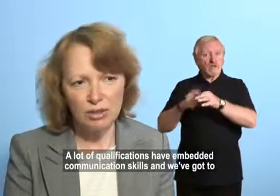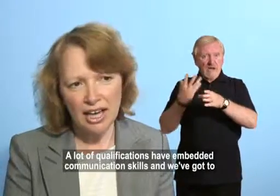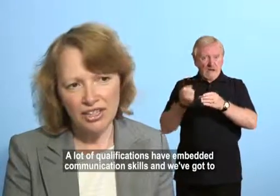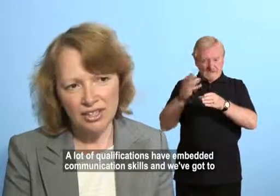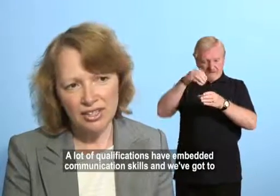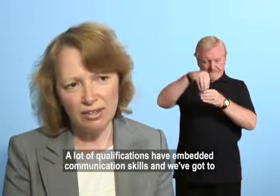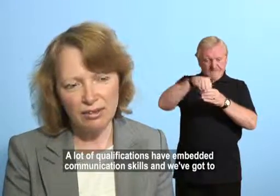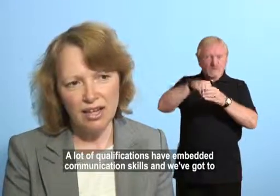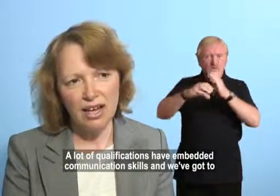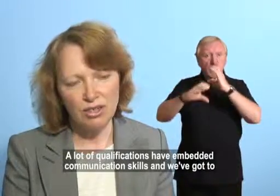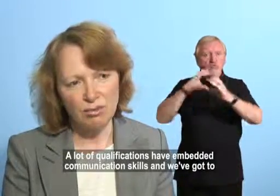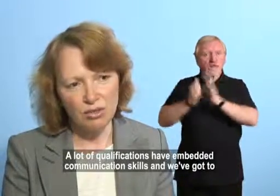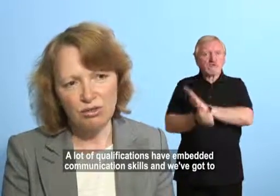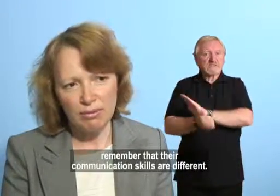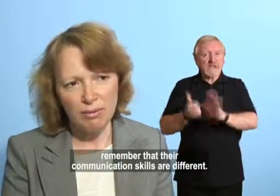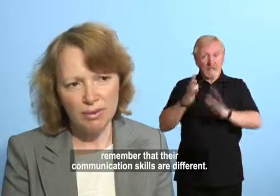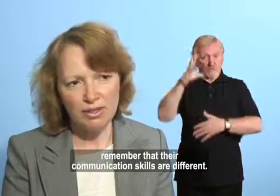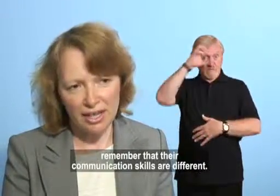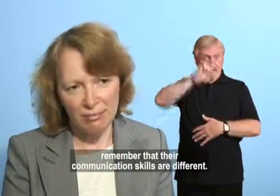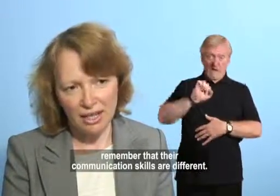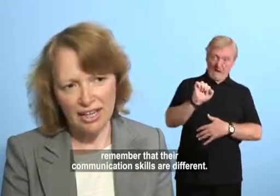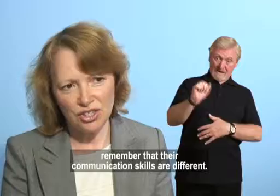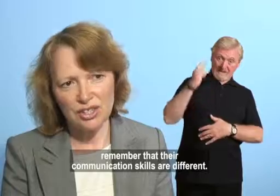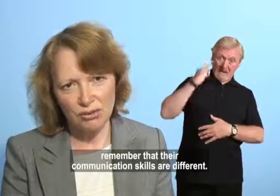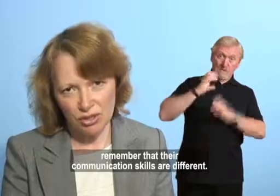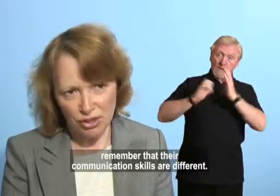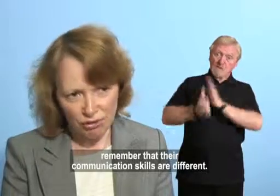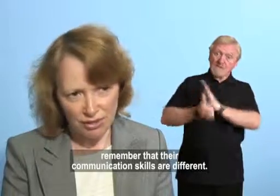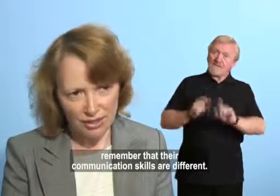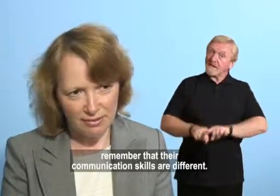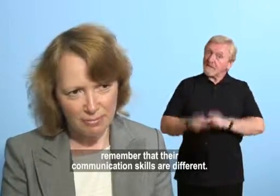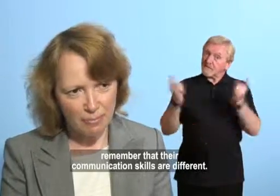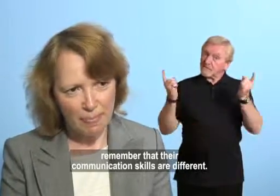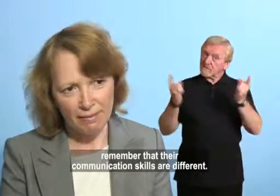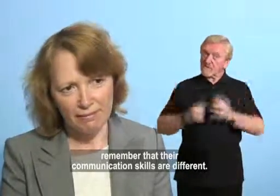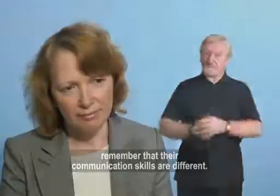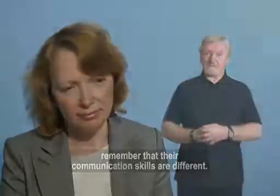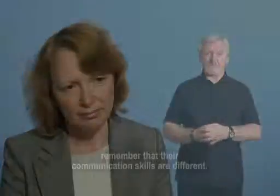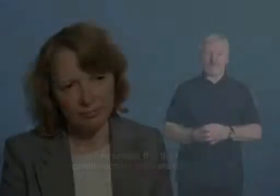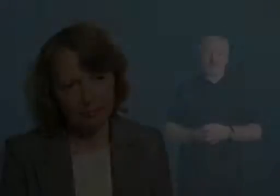embedded communication skills, and we've got to remember that their communication skills are different.